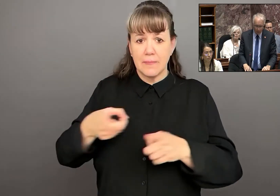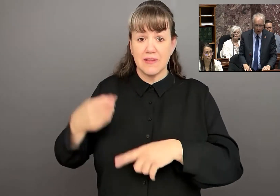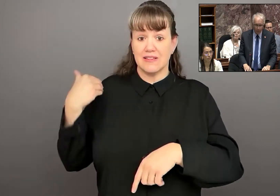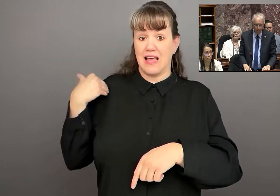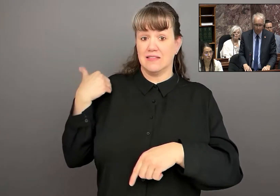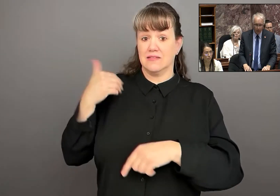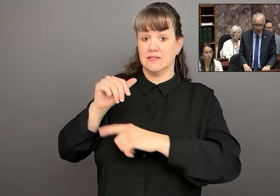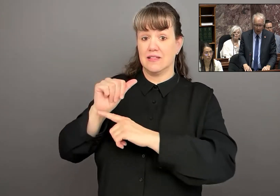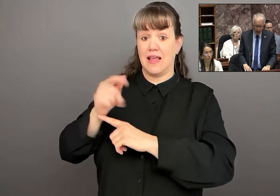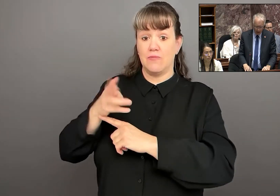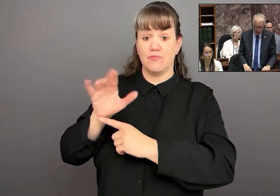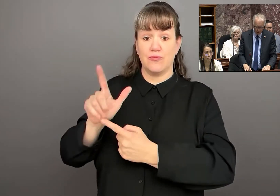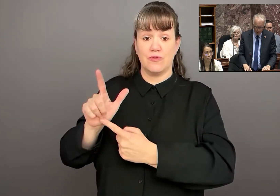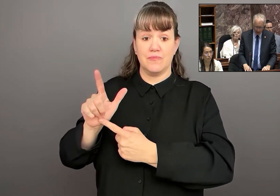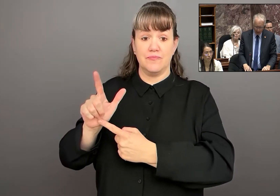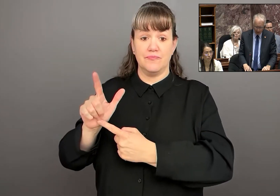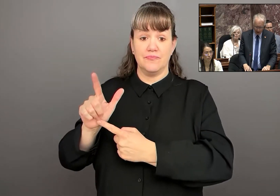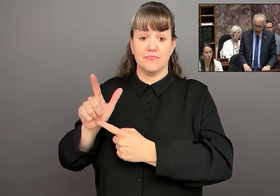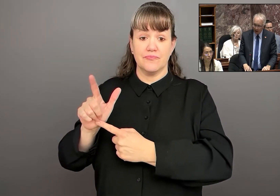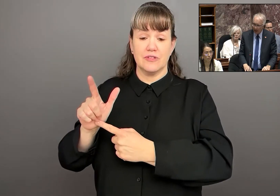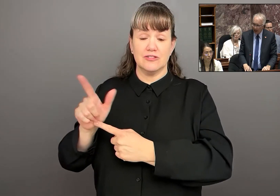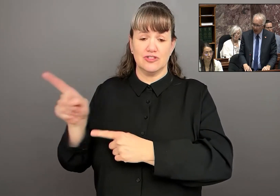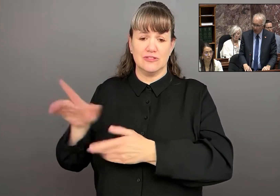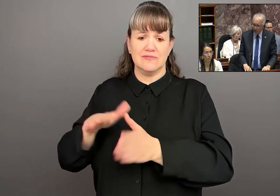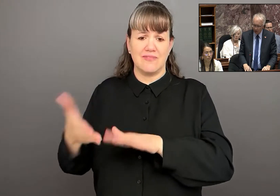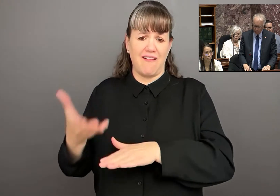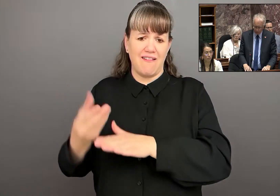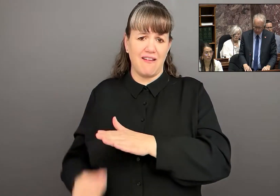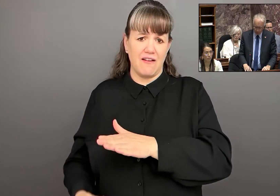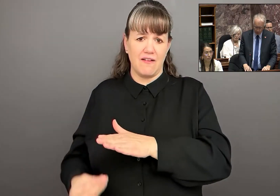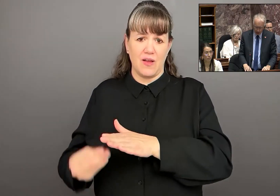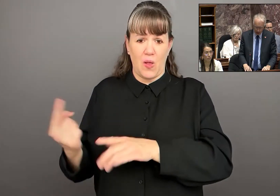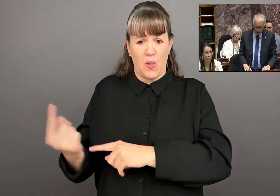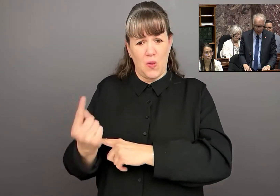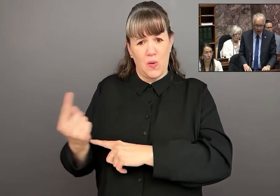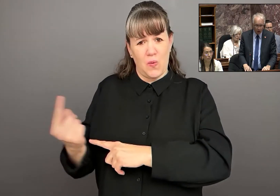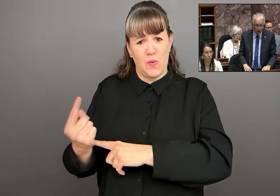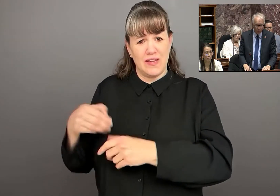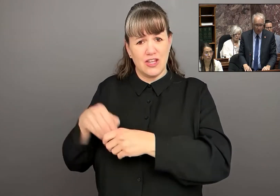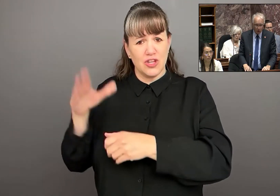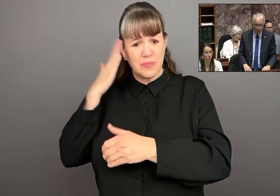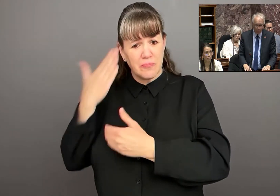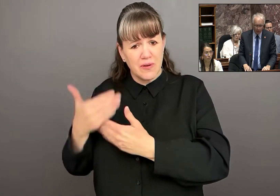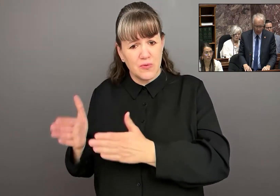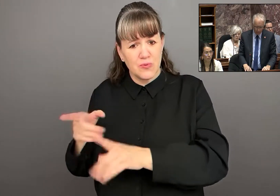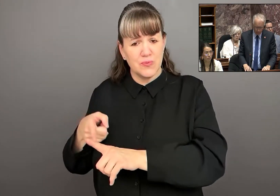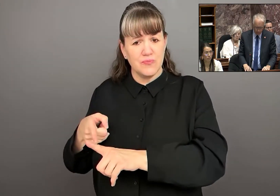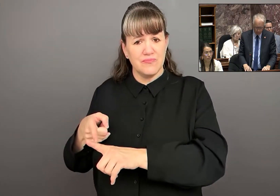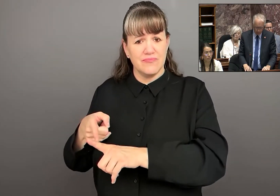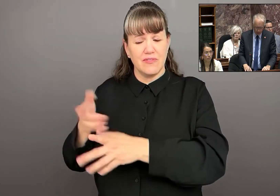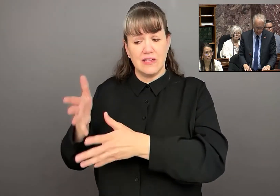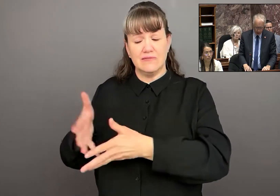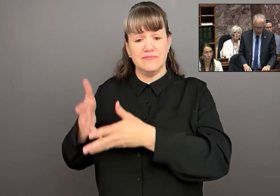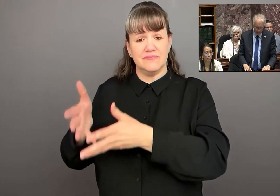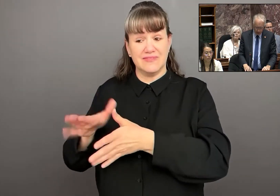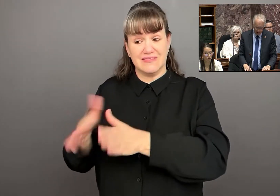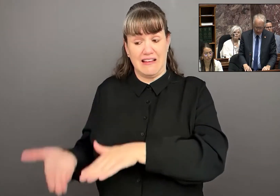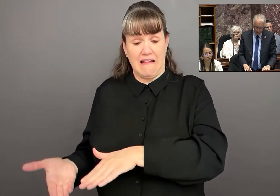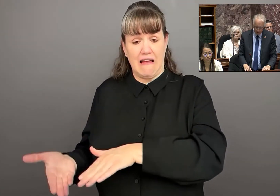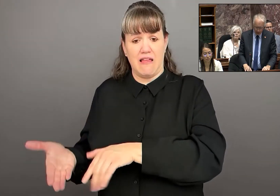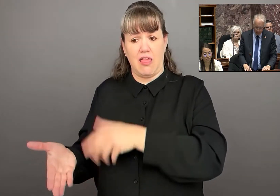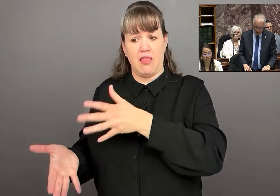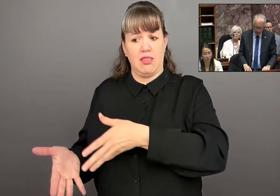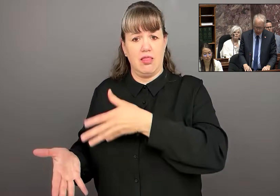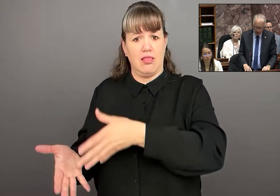in her room, and it took 11 days before anybody noticed she was missing. Staff